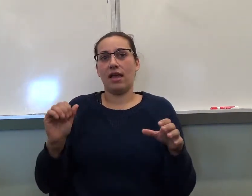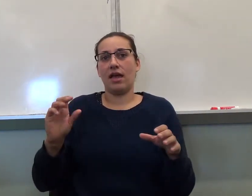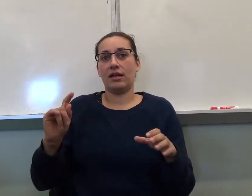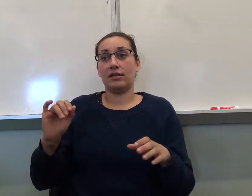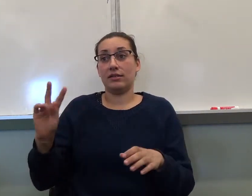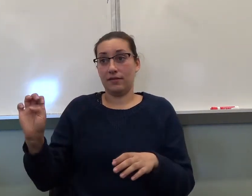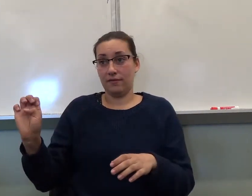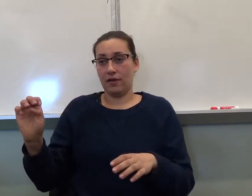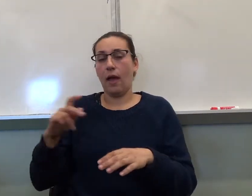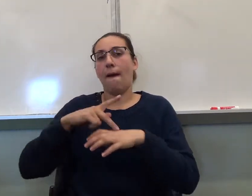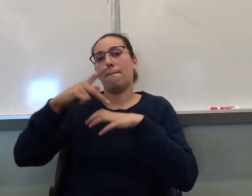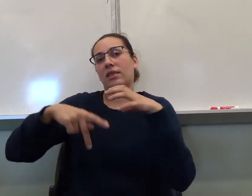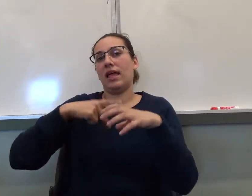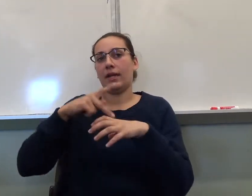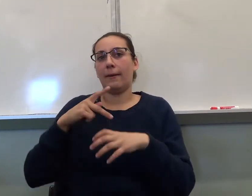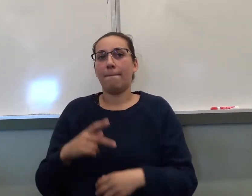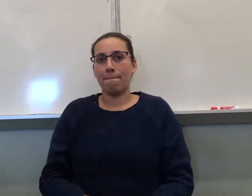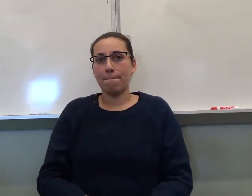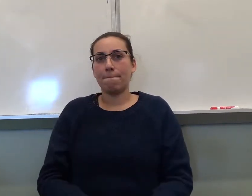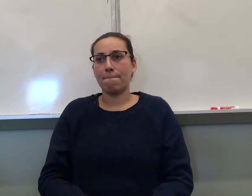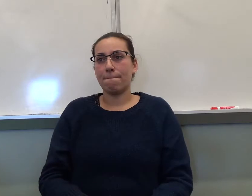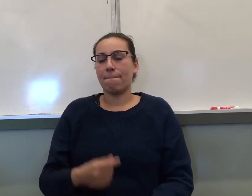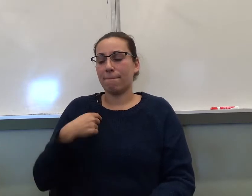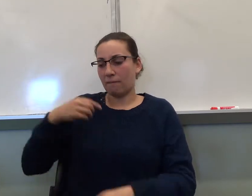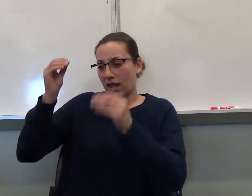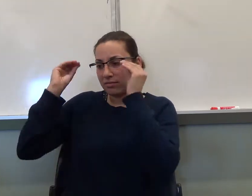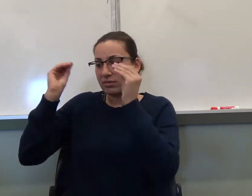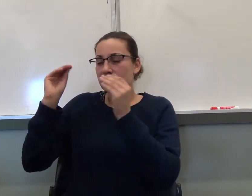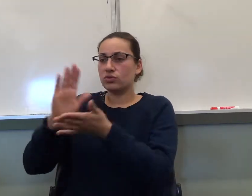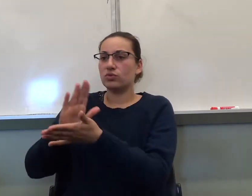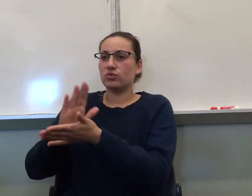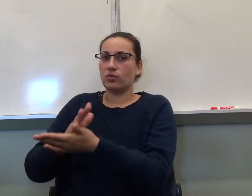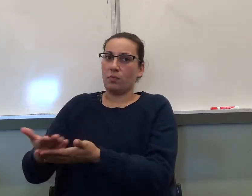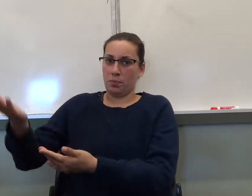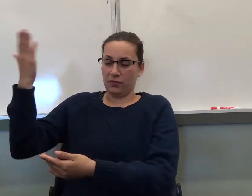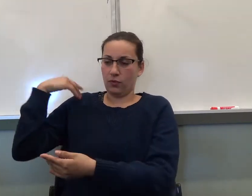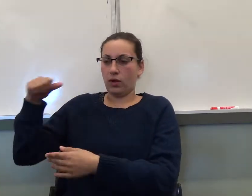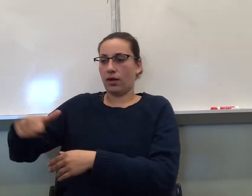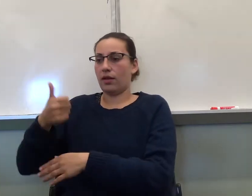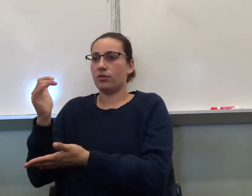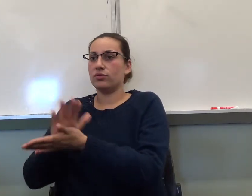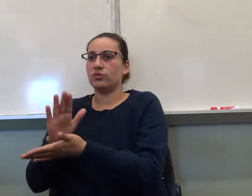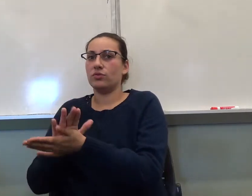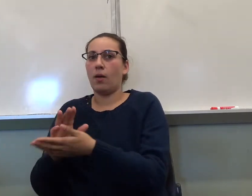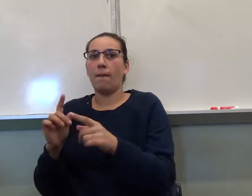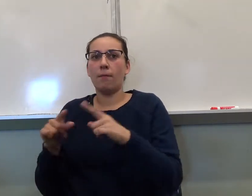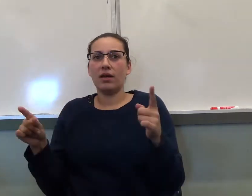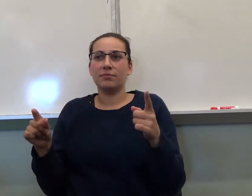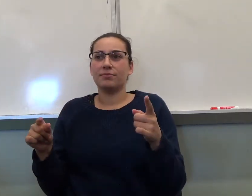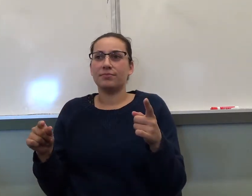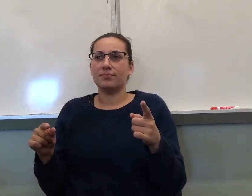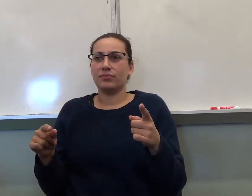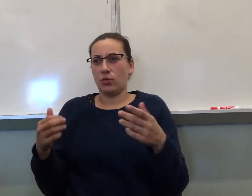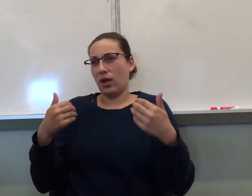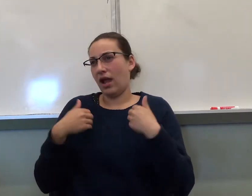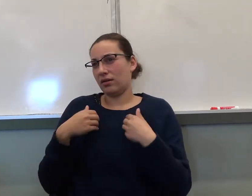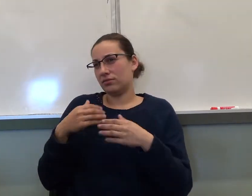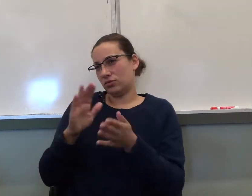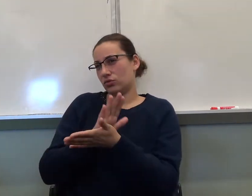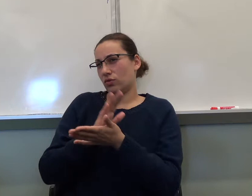the postgraduate school. And over there, we have officers from the Navy primarily, but any of the branches of the services. And these are